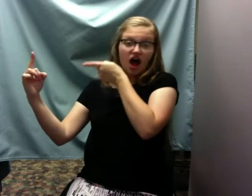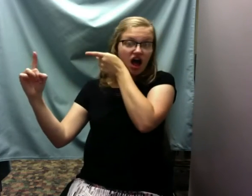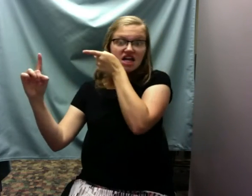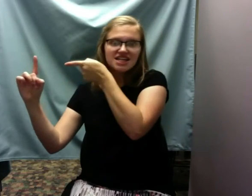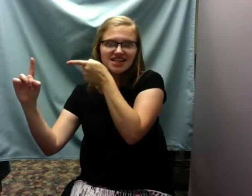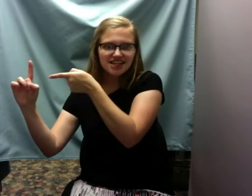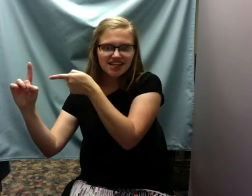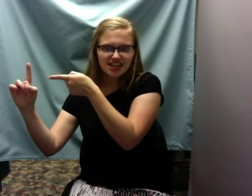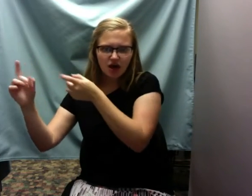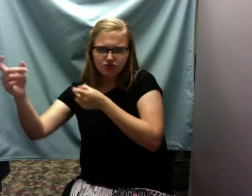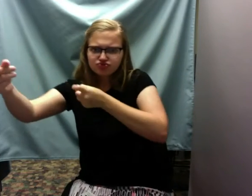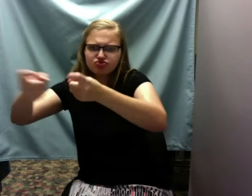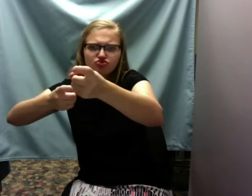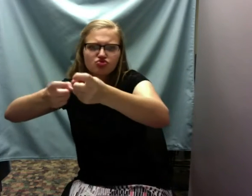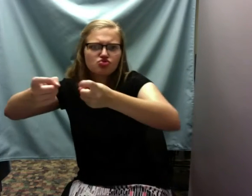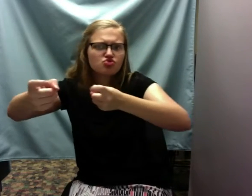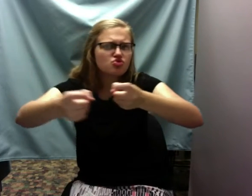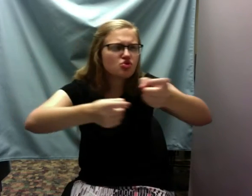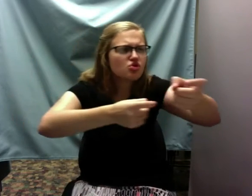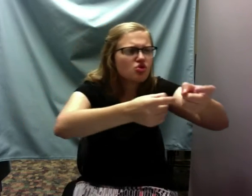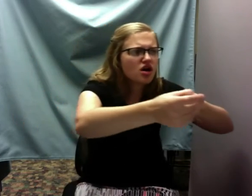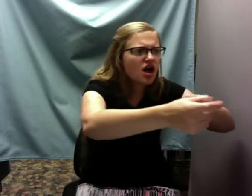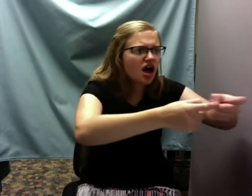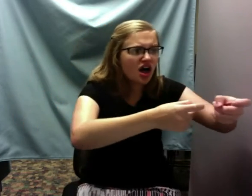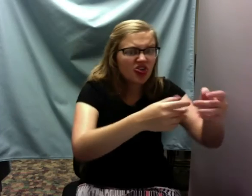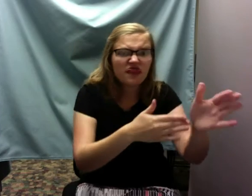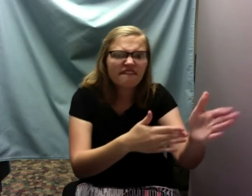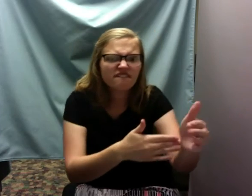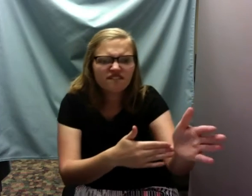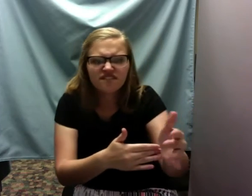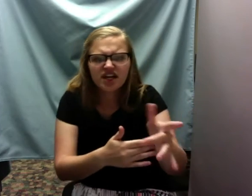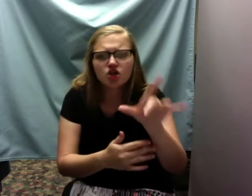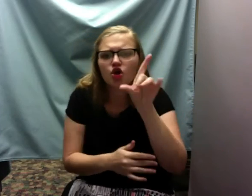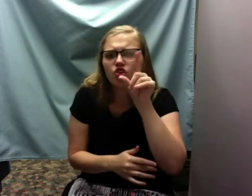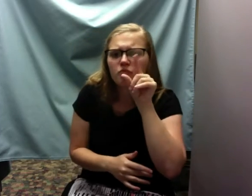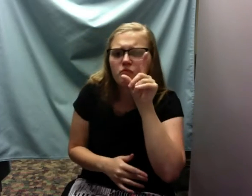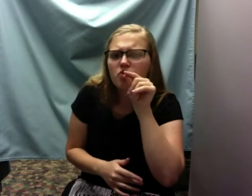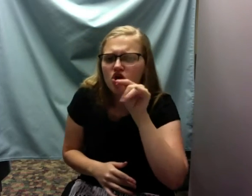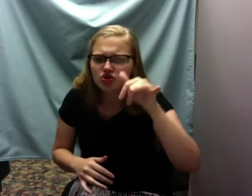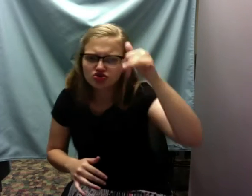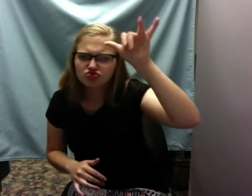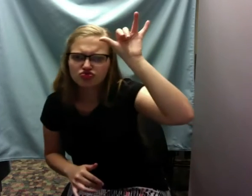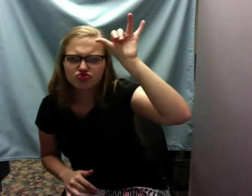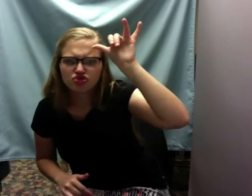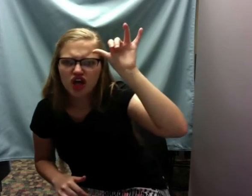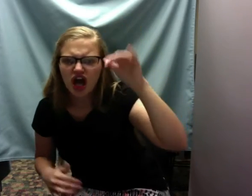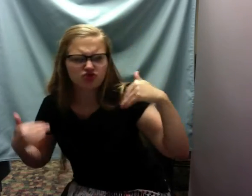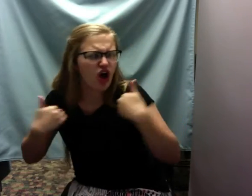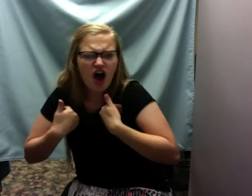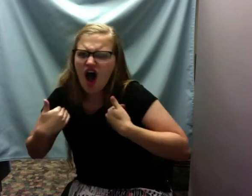the fish of the sea, and over the fowl of the air, and over the cattle, and over all the